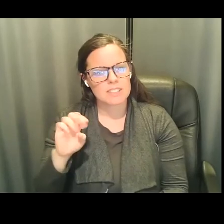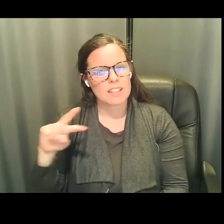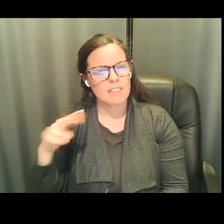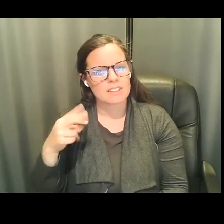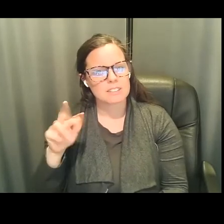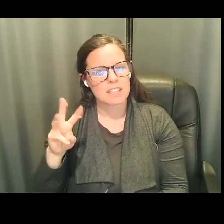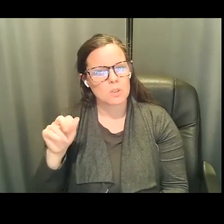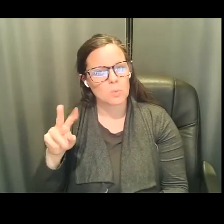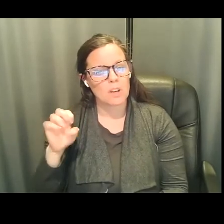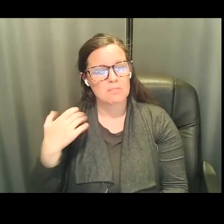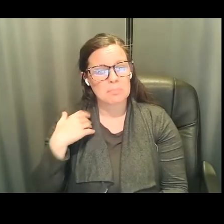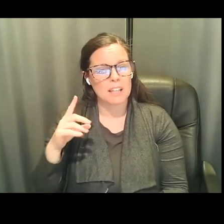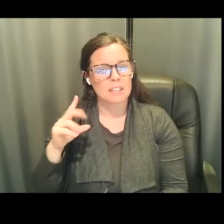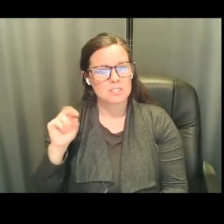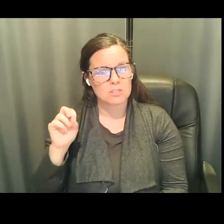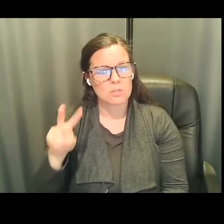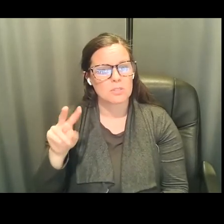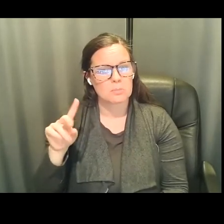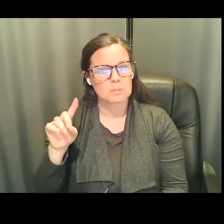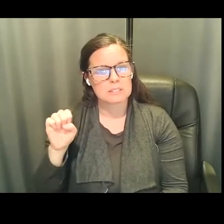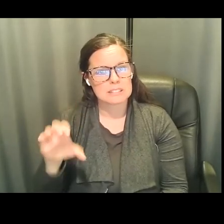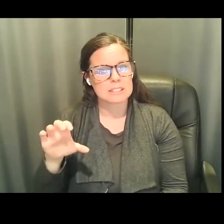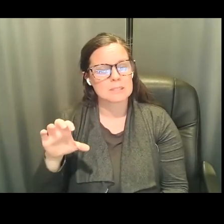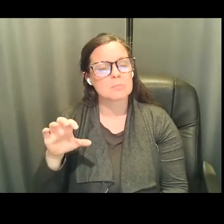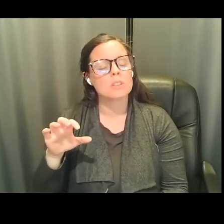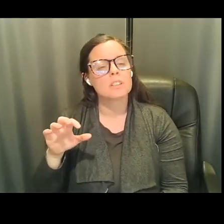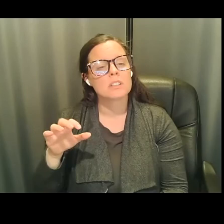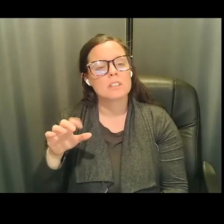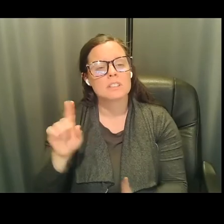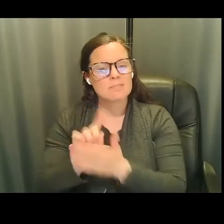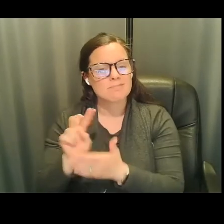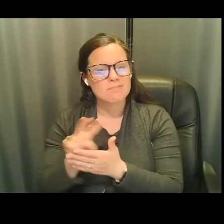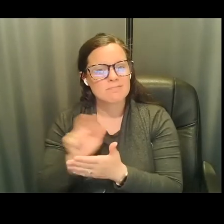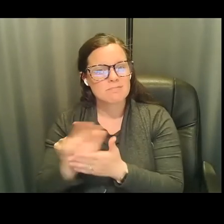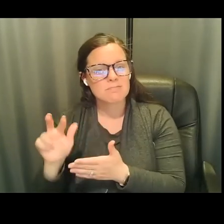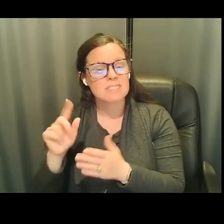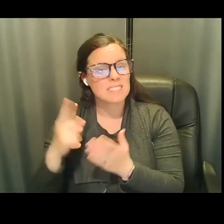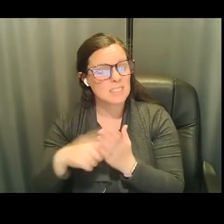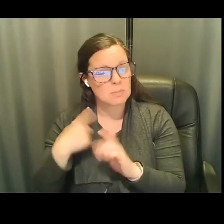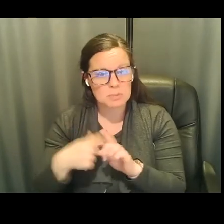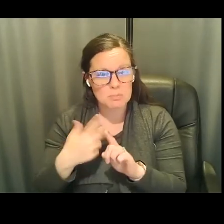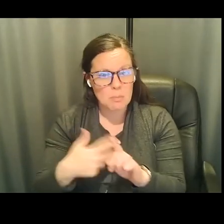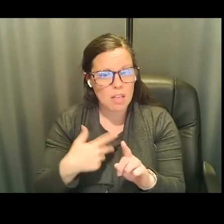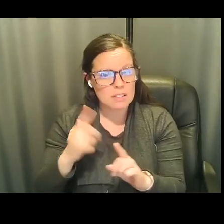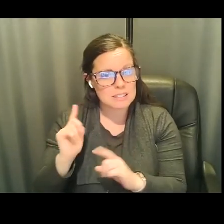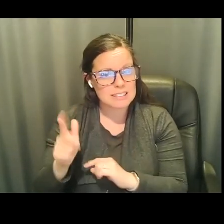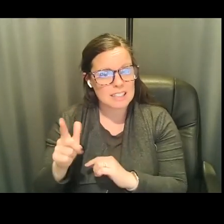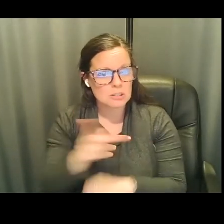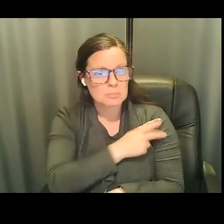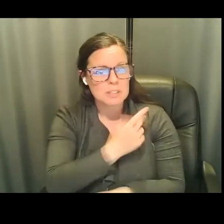in November, December was that a couple of weeks, sometimes months later, some of these patients come back with what we